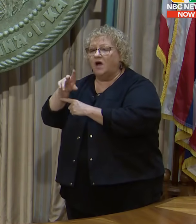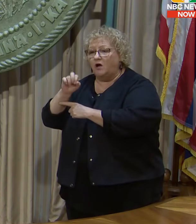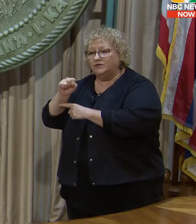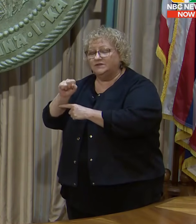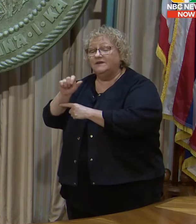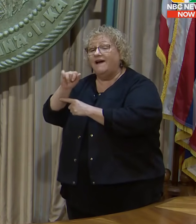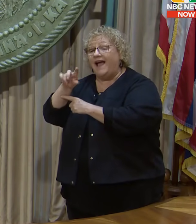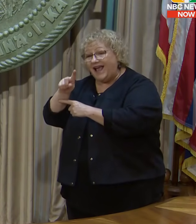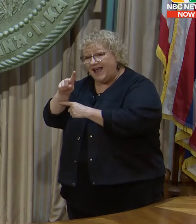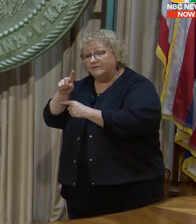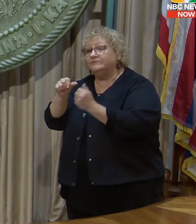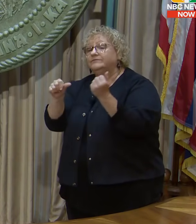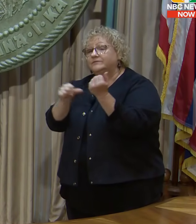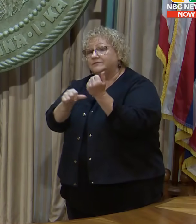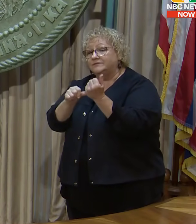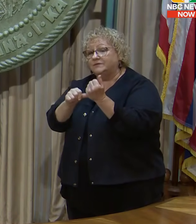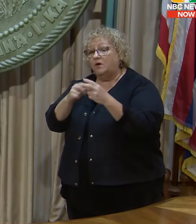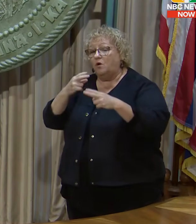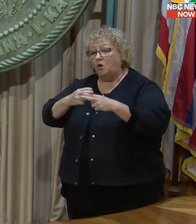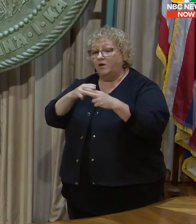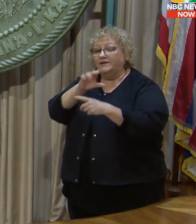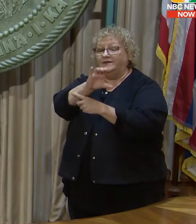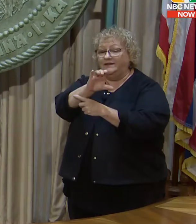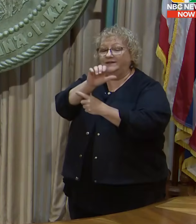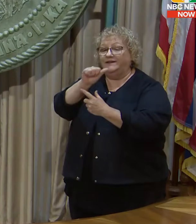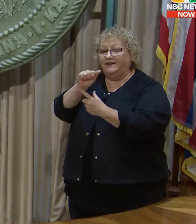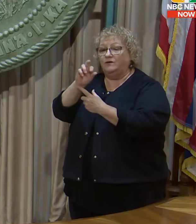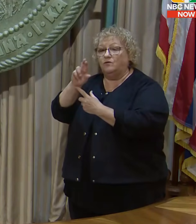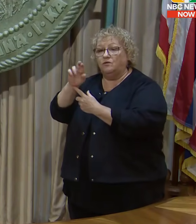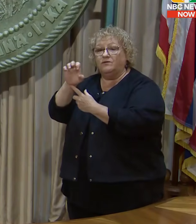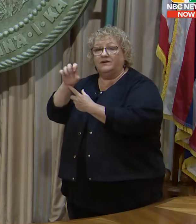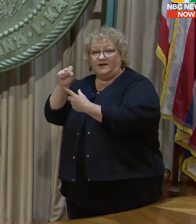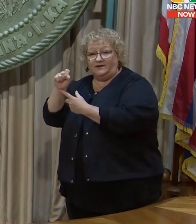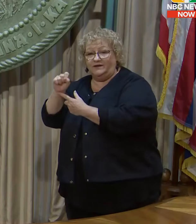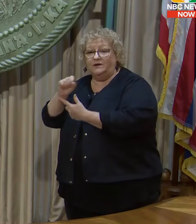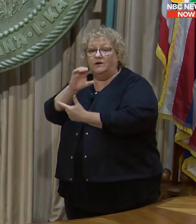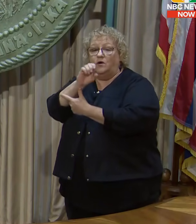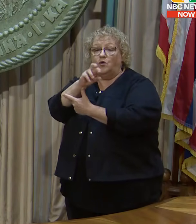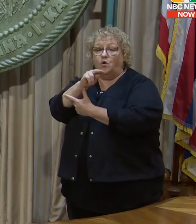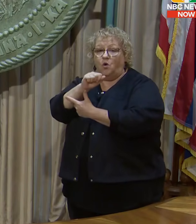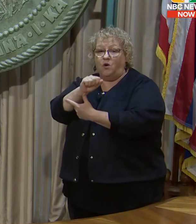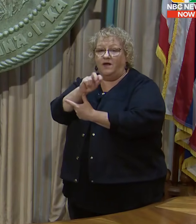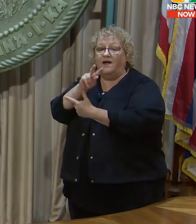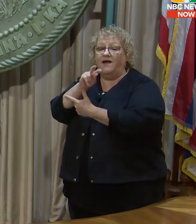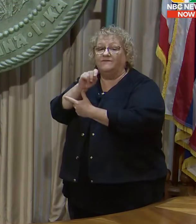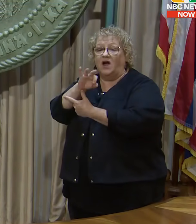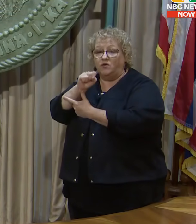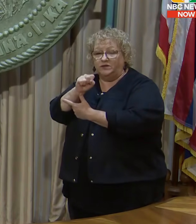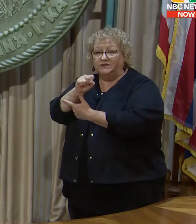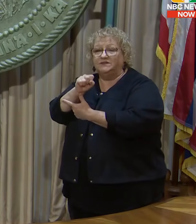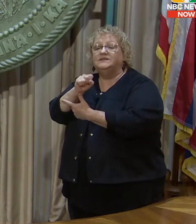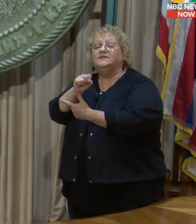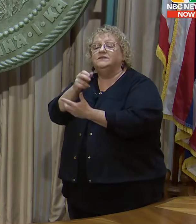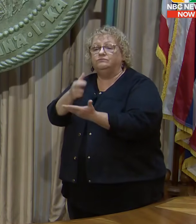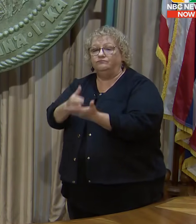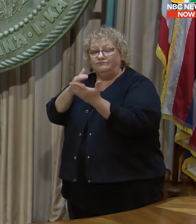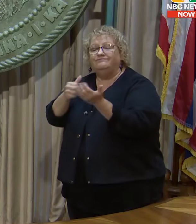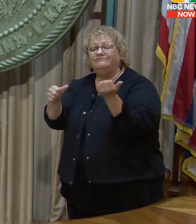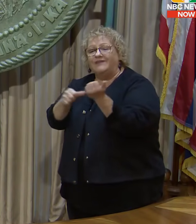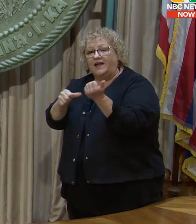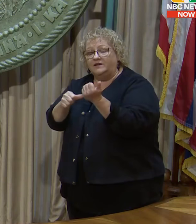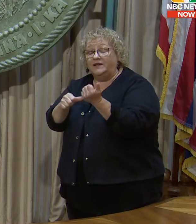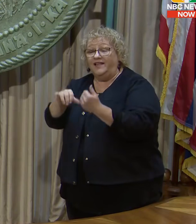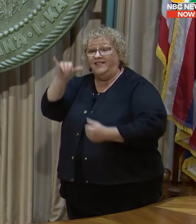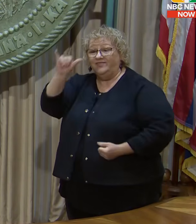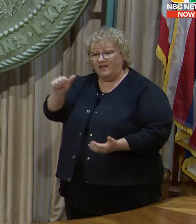Economic Security Act, or CARES for short. This is the largest emergency aid package in